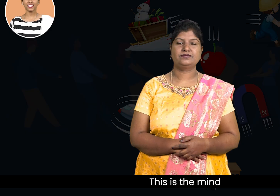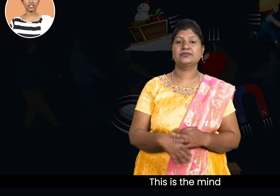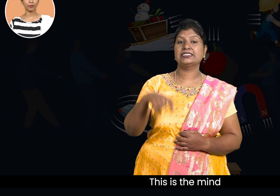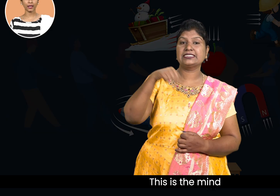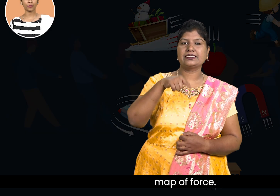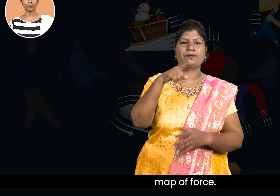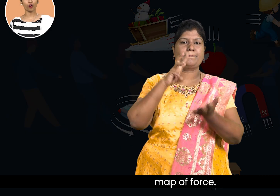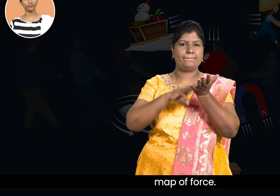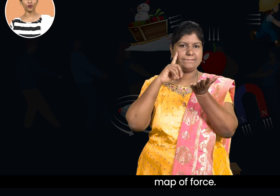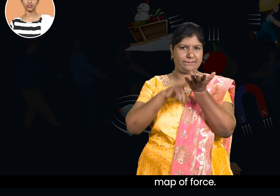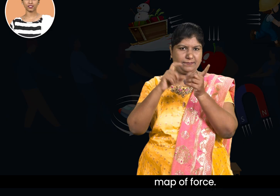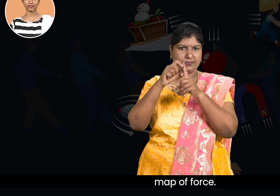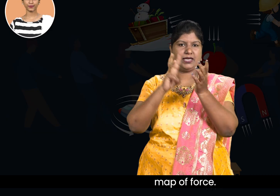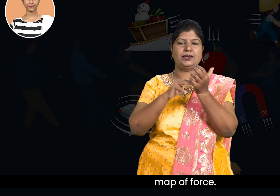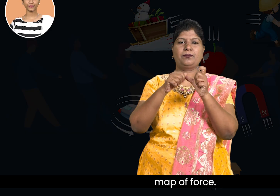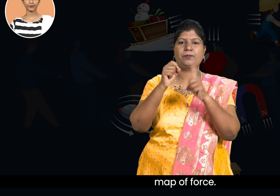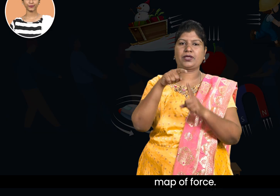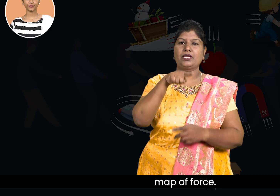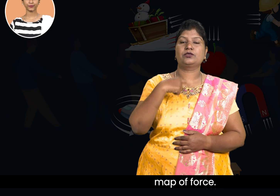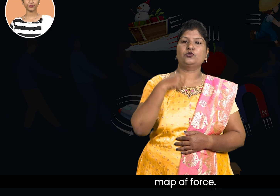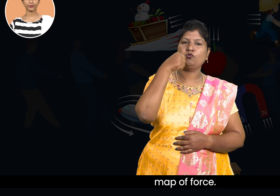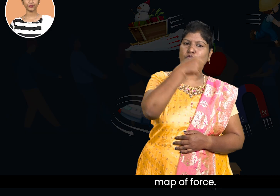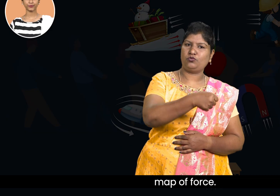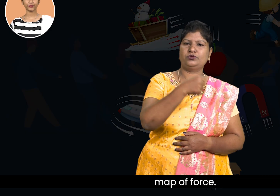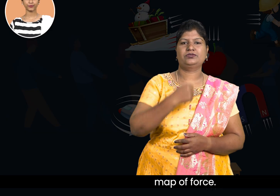This is the mind map of force.